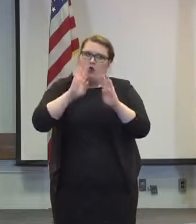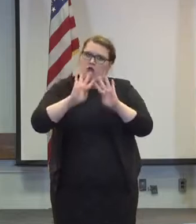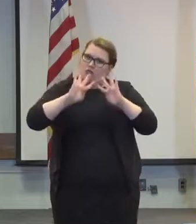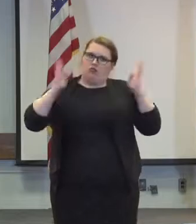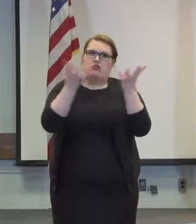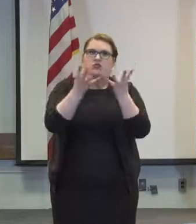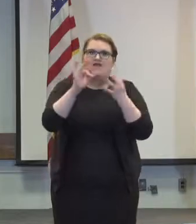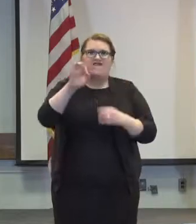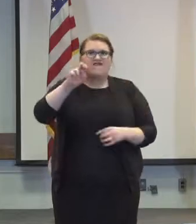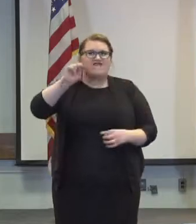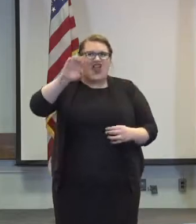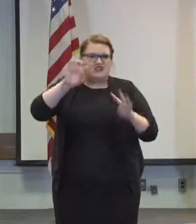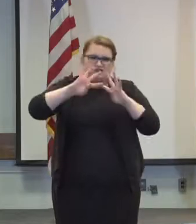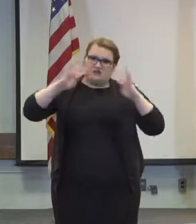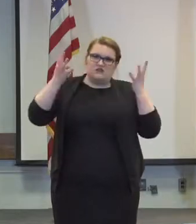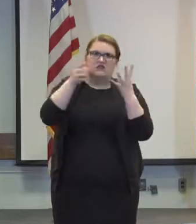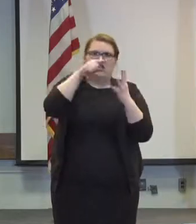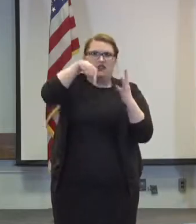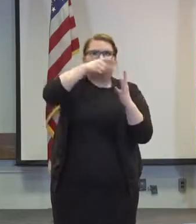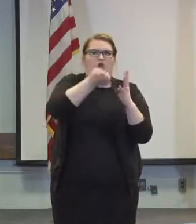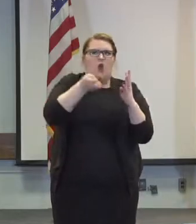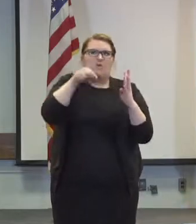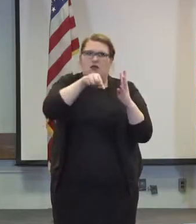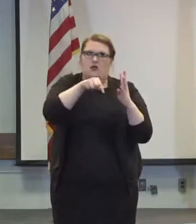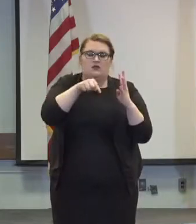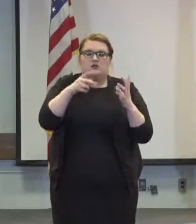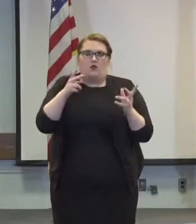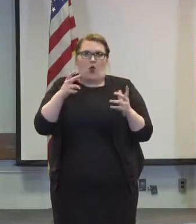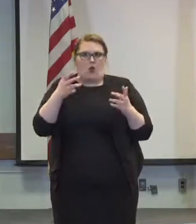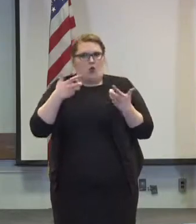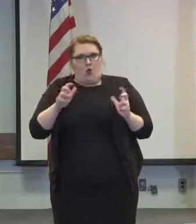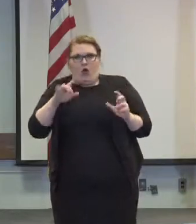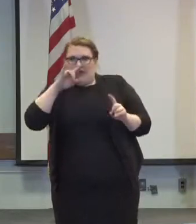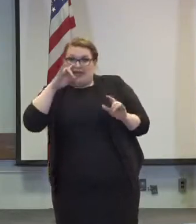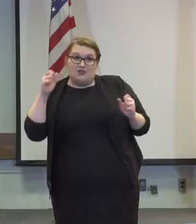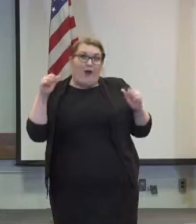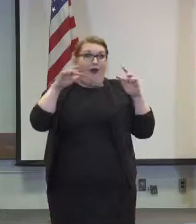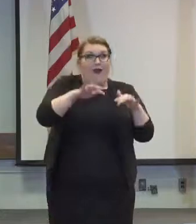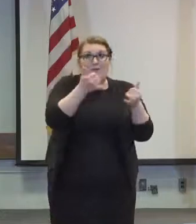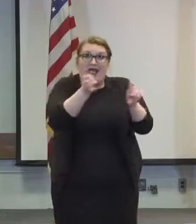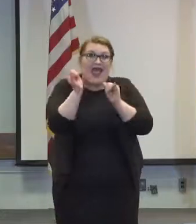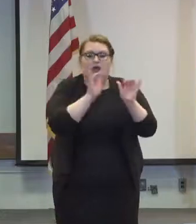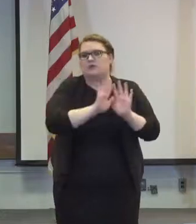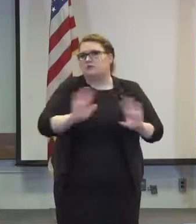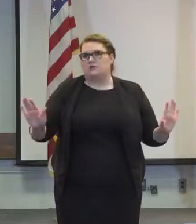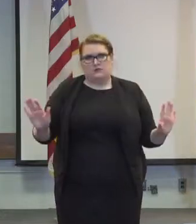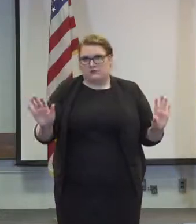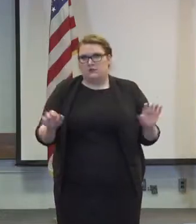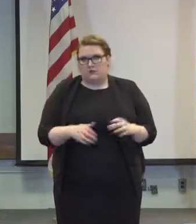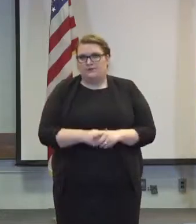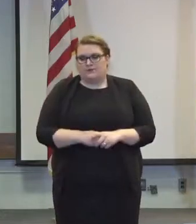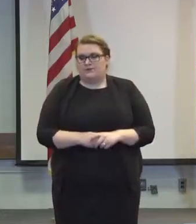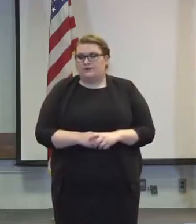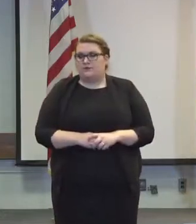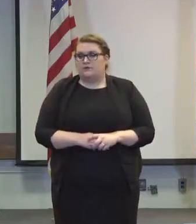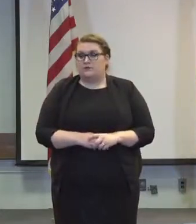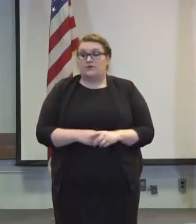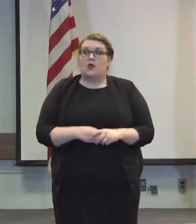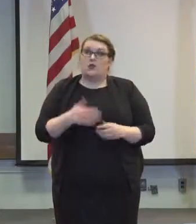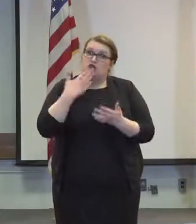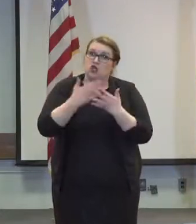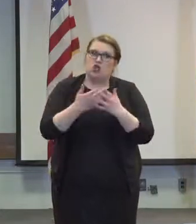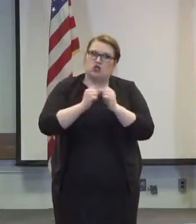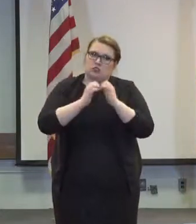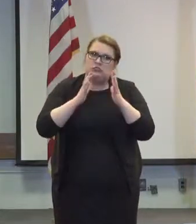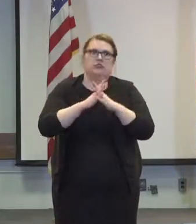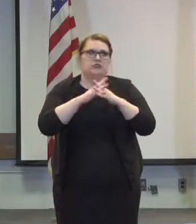that people aren't tempted, and children in particular aren't tempted, to go over and play on the equipment. That's a good thing. But it's great